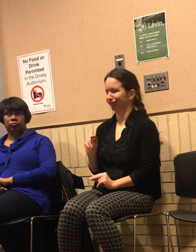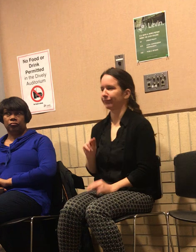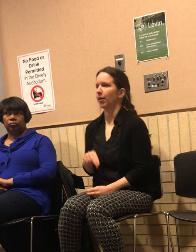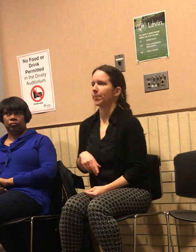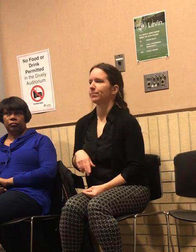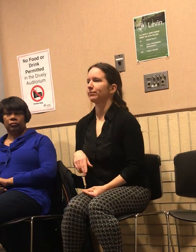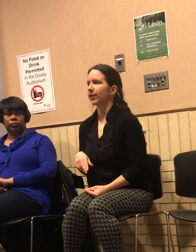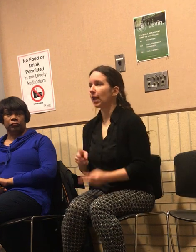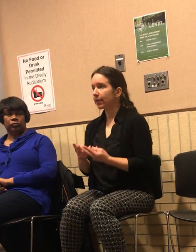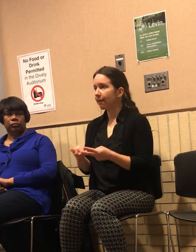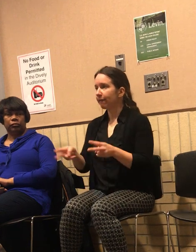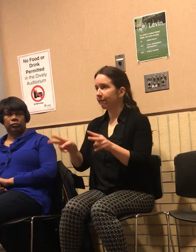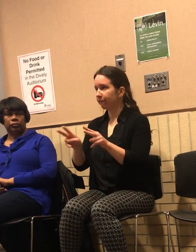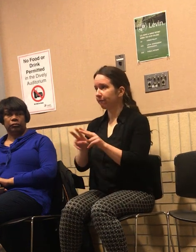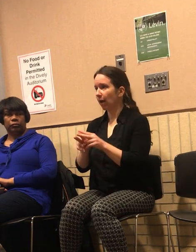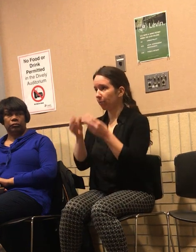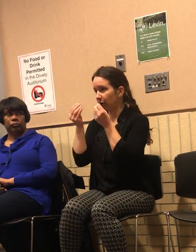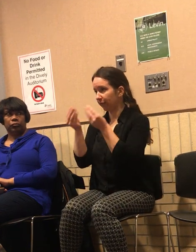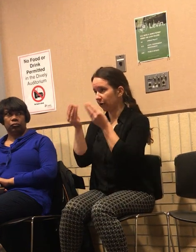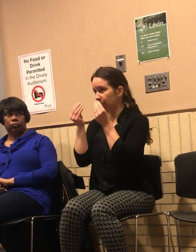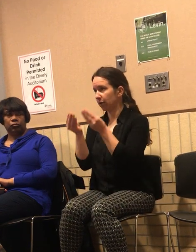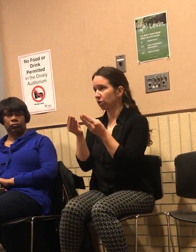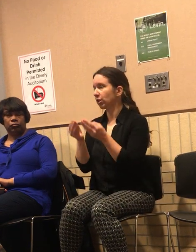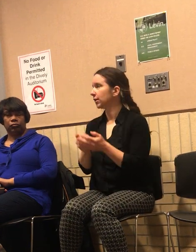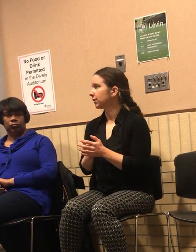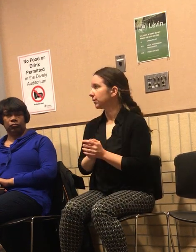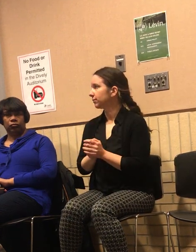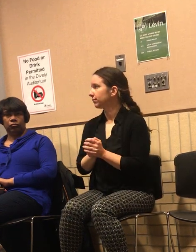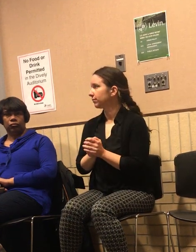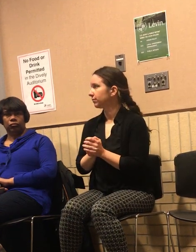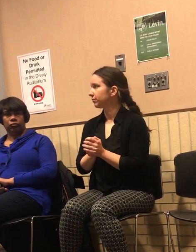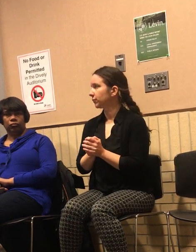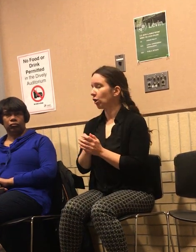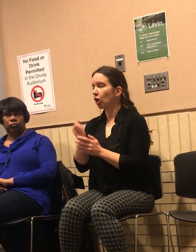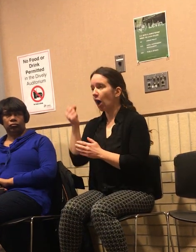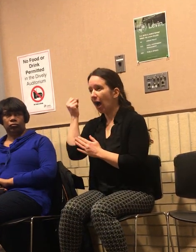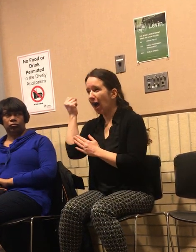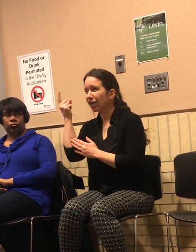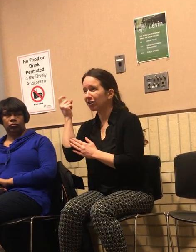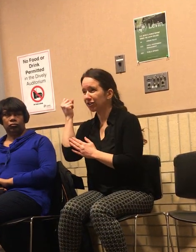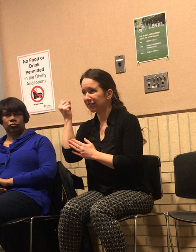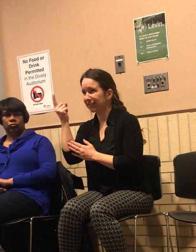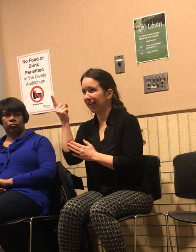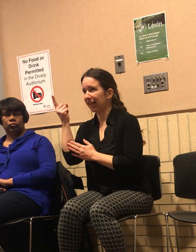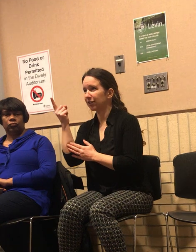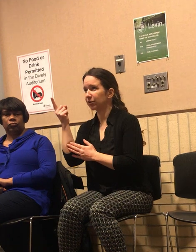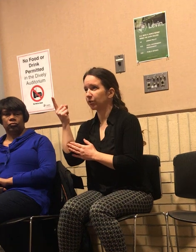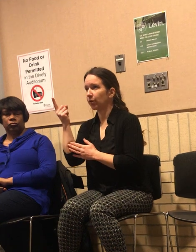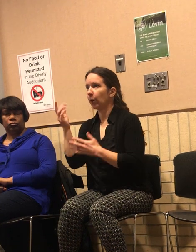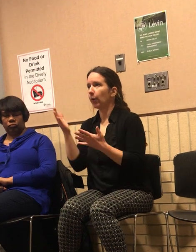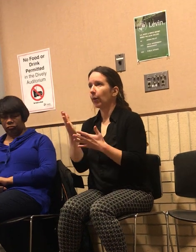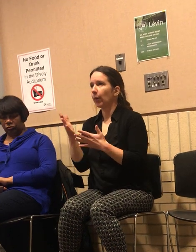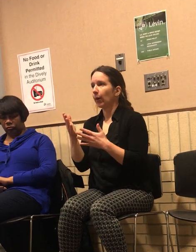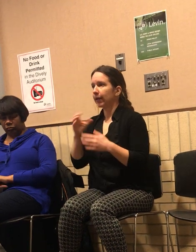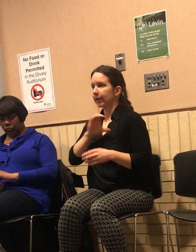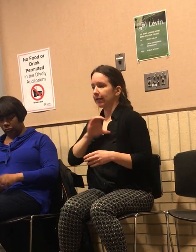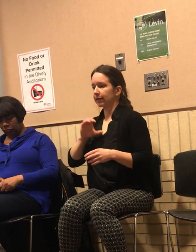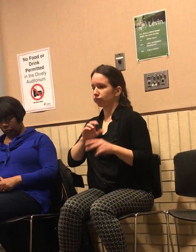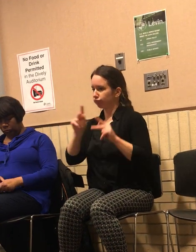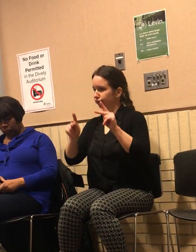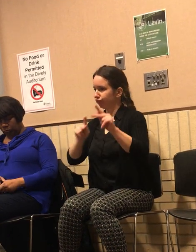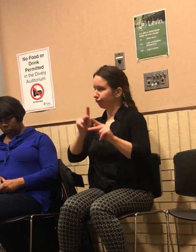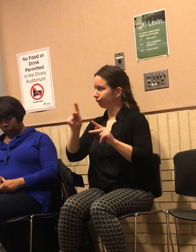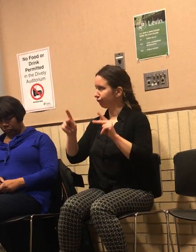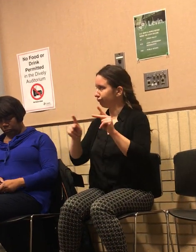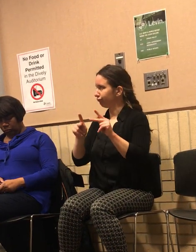you guys are in your college experience to understand what people from Cleveland do in terms of their education